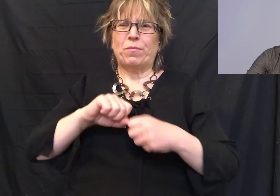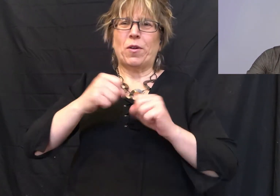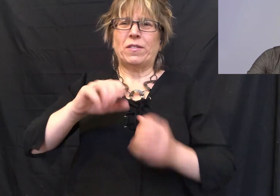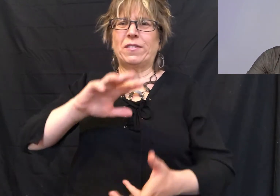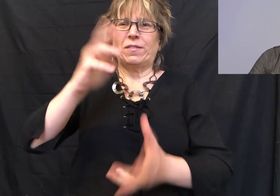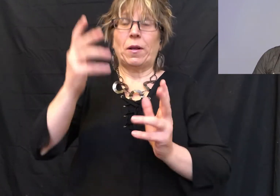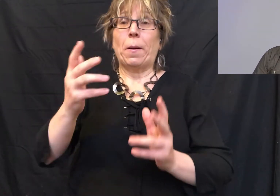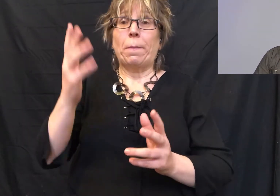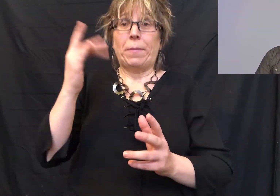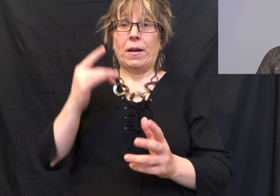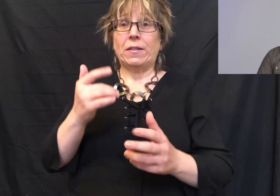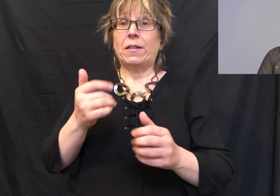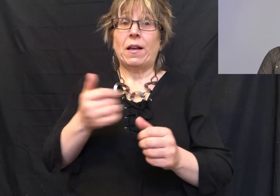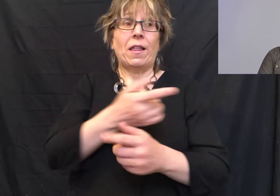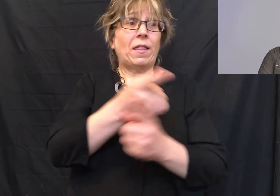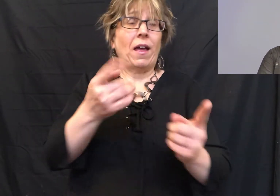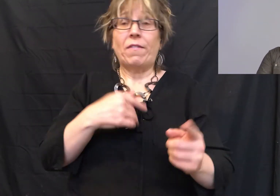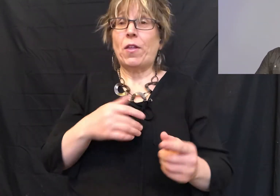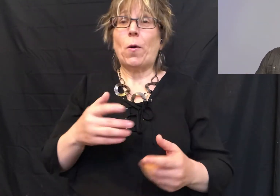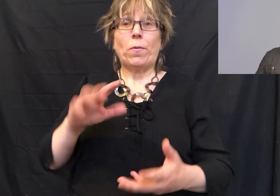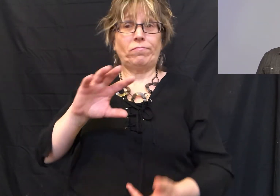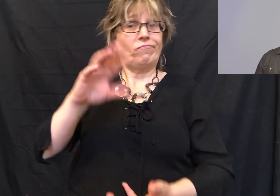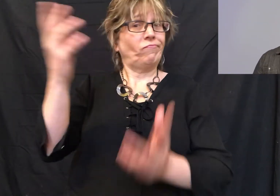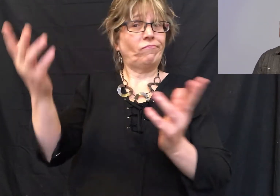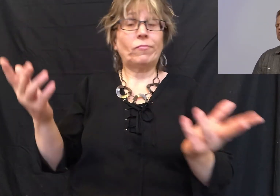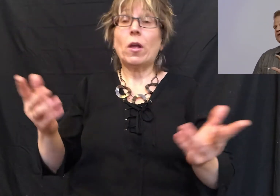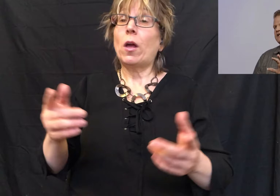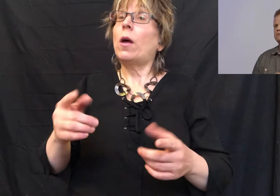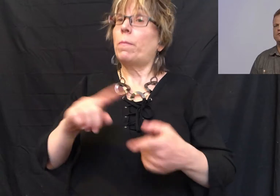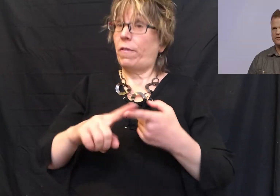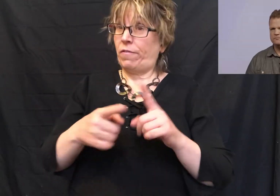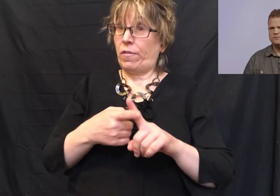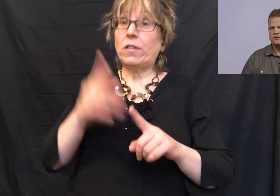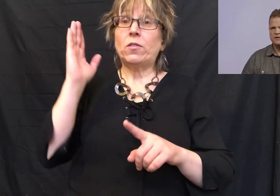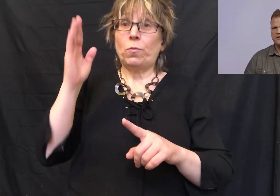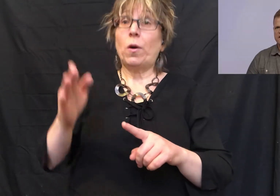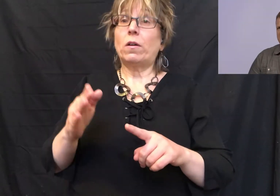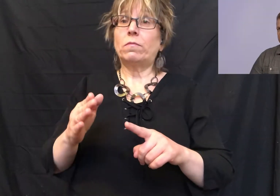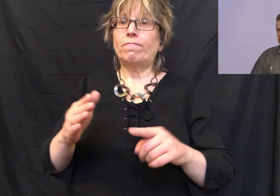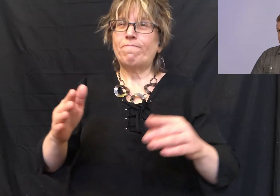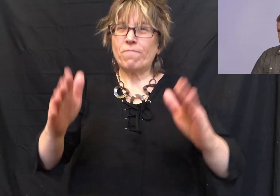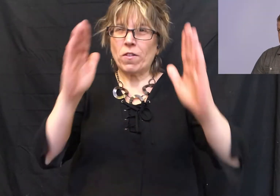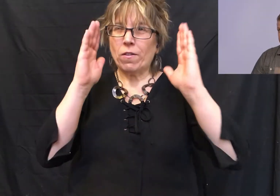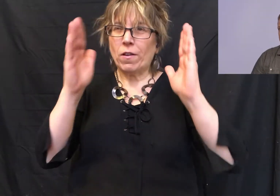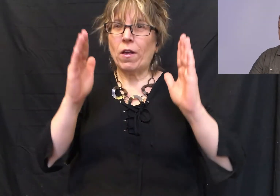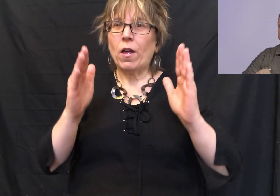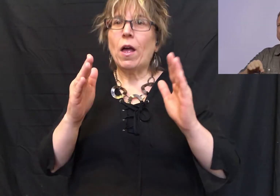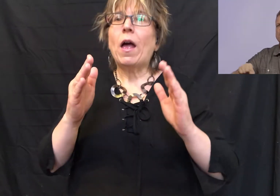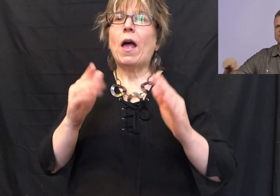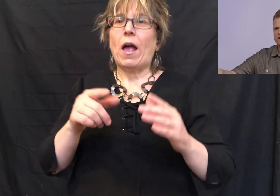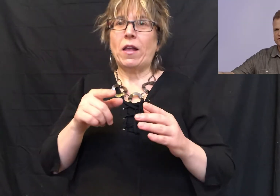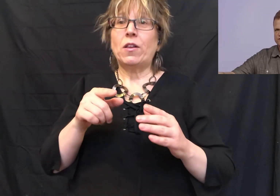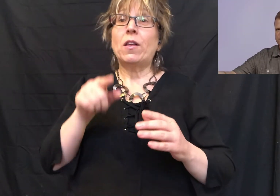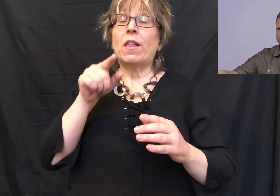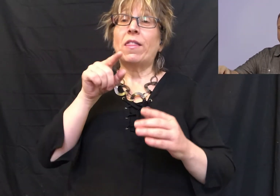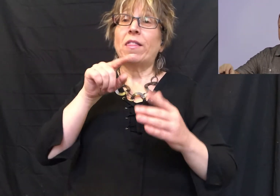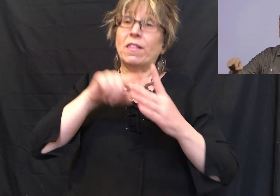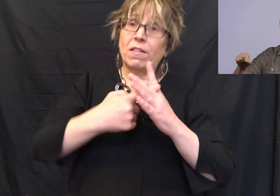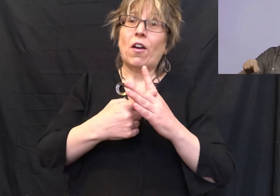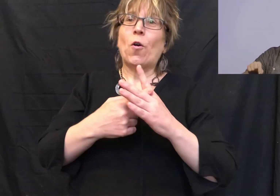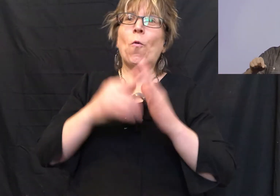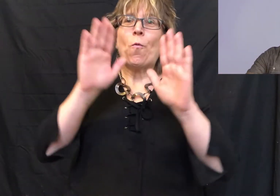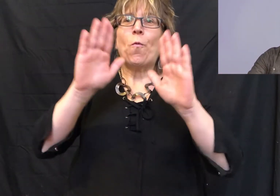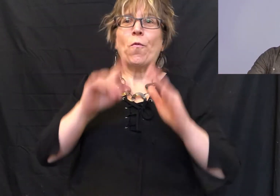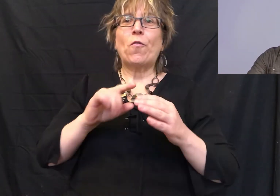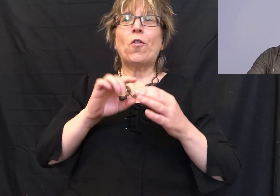afraid to talk about their own stuff. But you're going to find some friends who will lean in with you. And then you're going to discover great relationships. You're going to